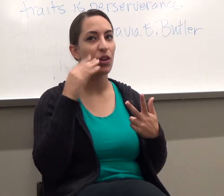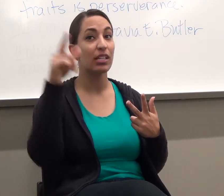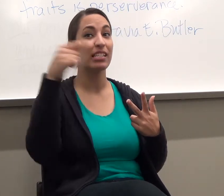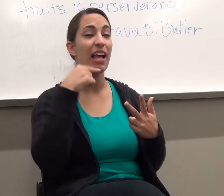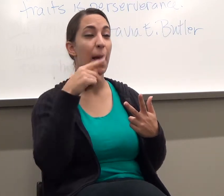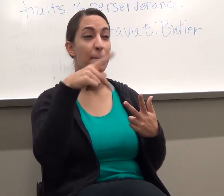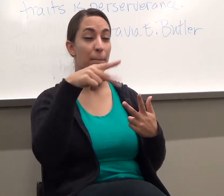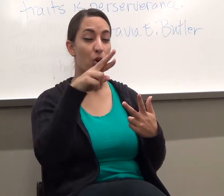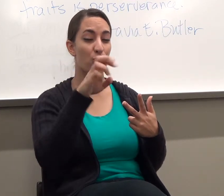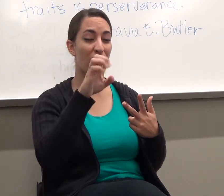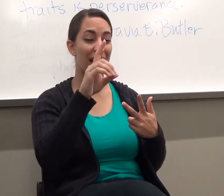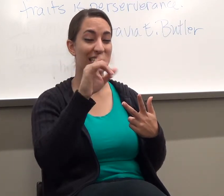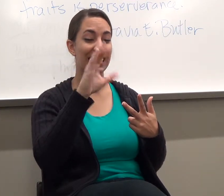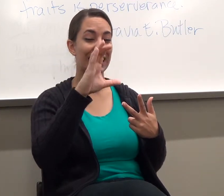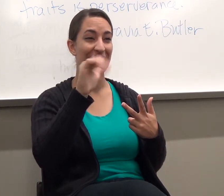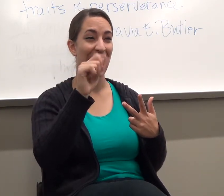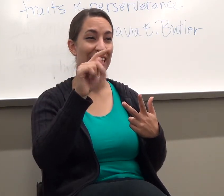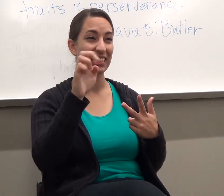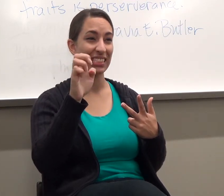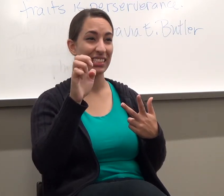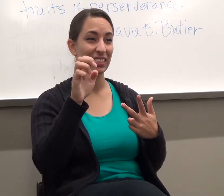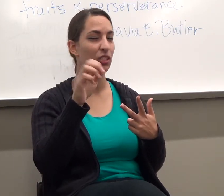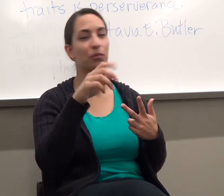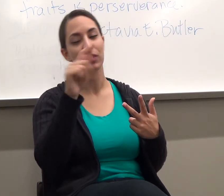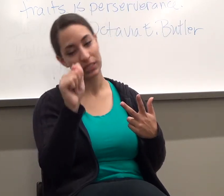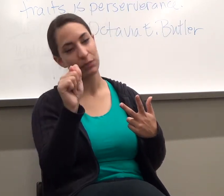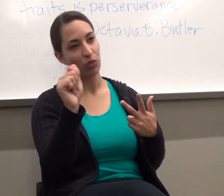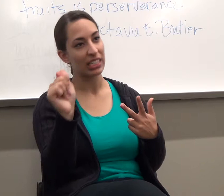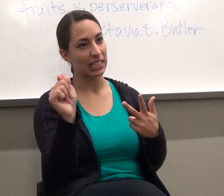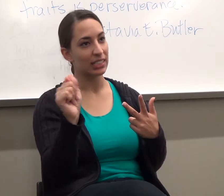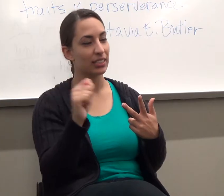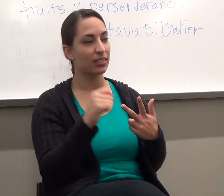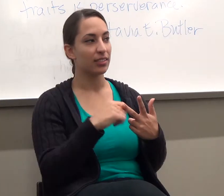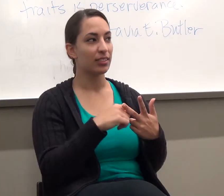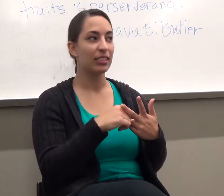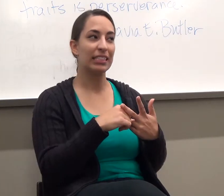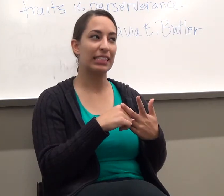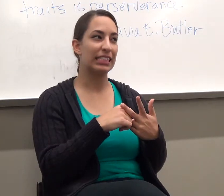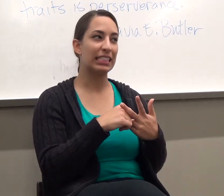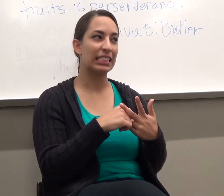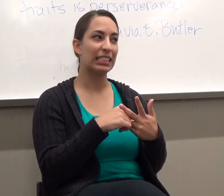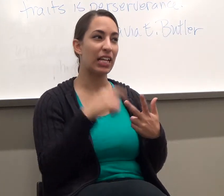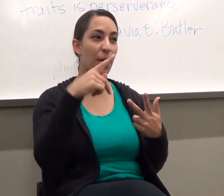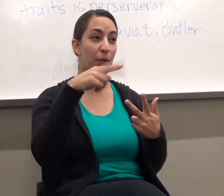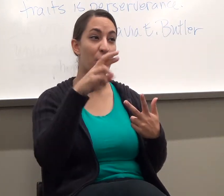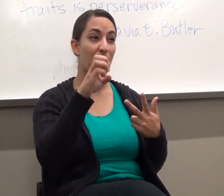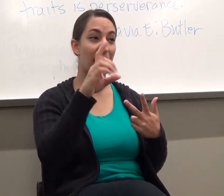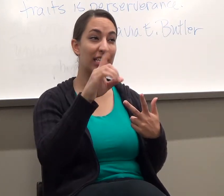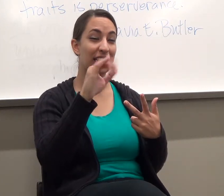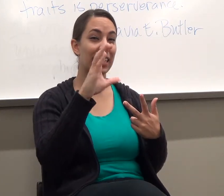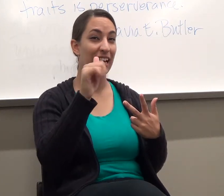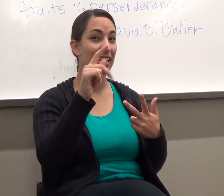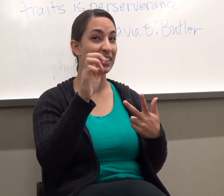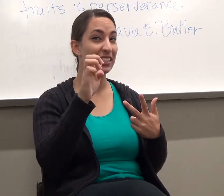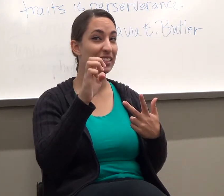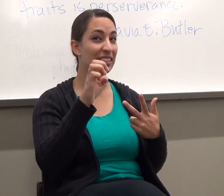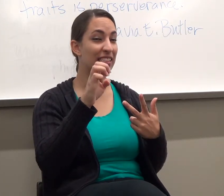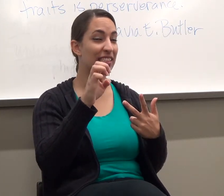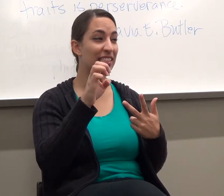reading class remember. If you took 321, you should remember. Predicate. A subject, a verb, and...